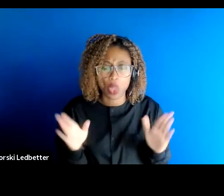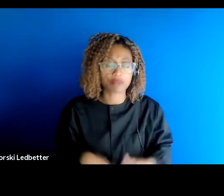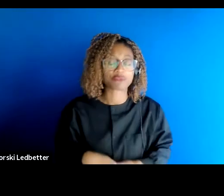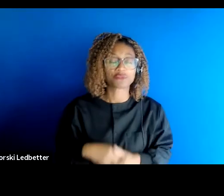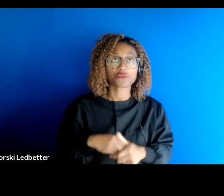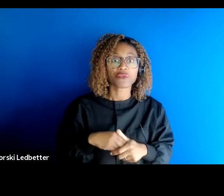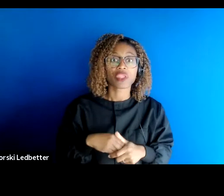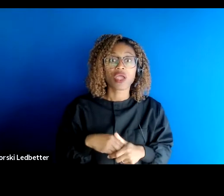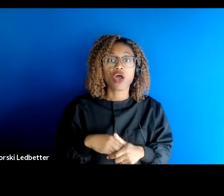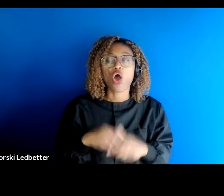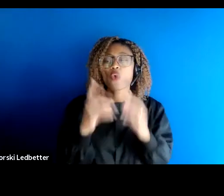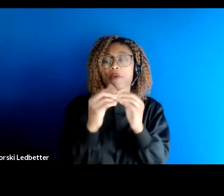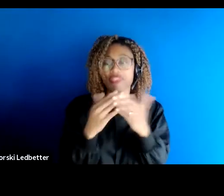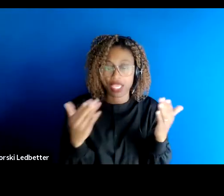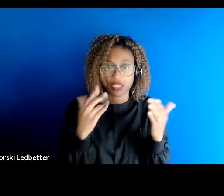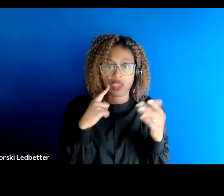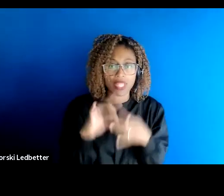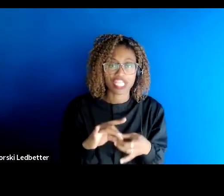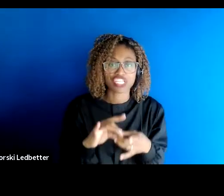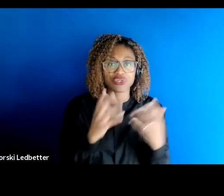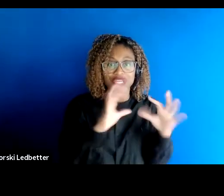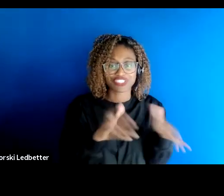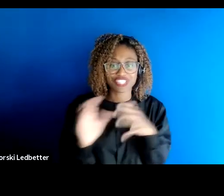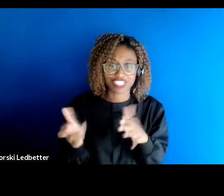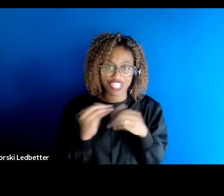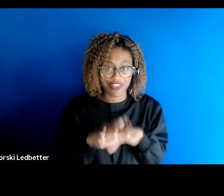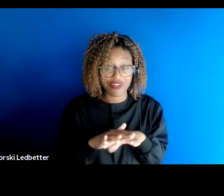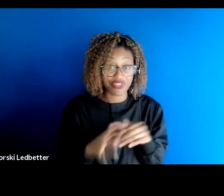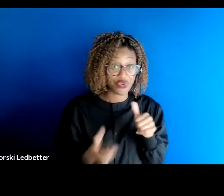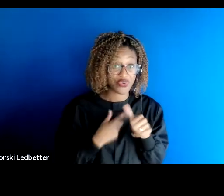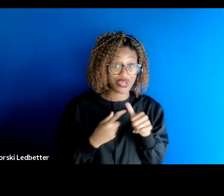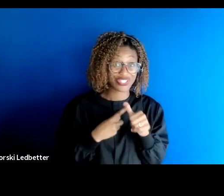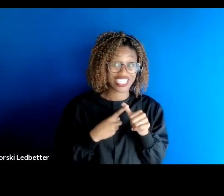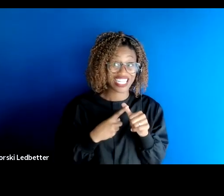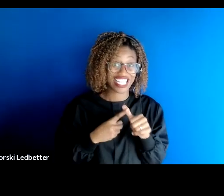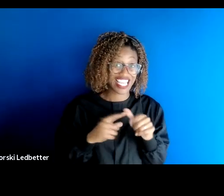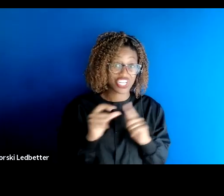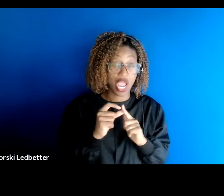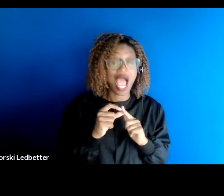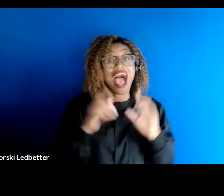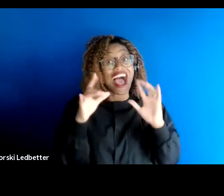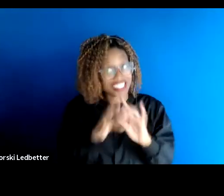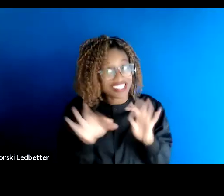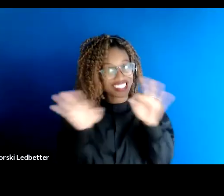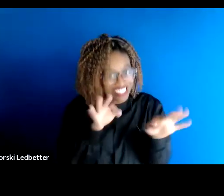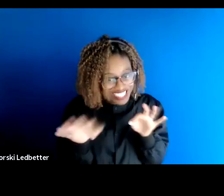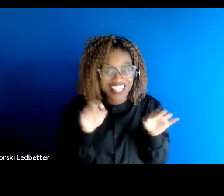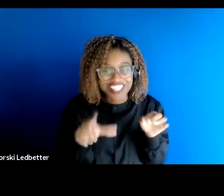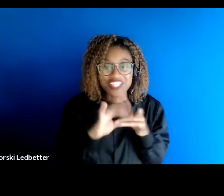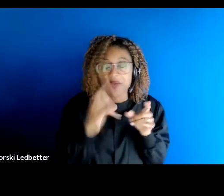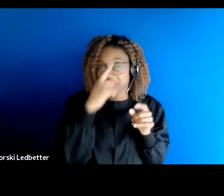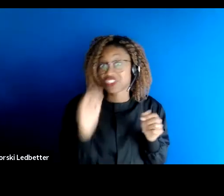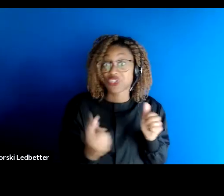the other thing I'll say about intersectionality. The original term, so I say this story because the original term of intersectionality